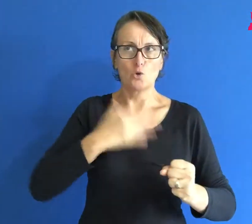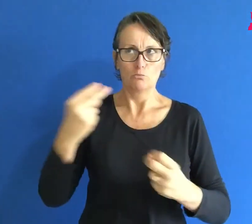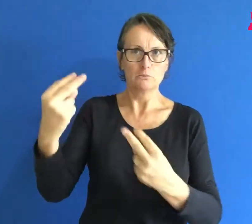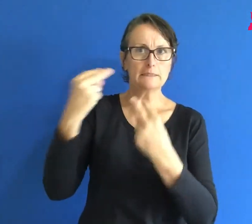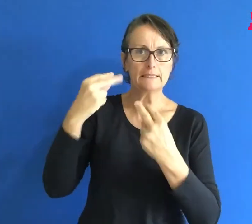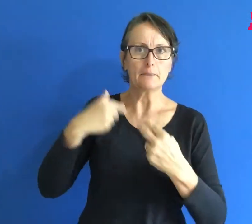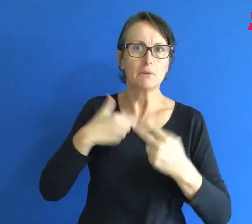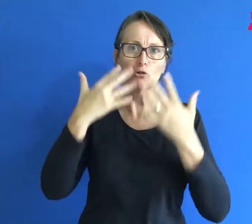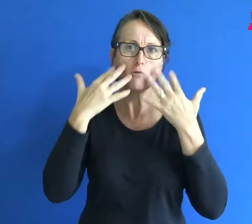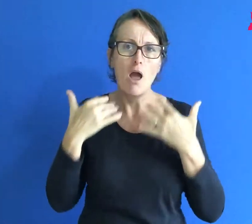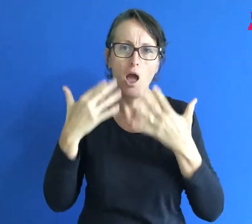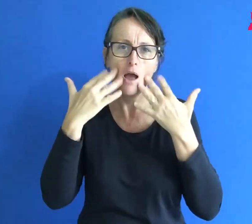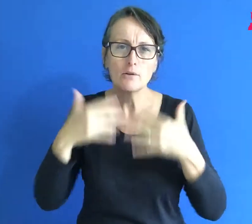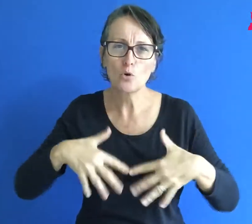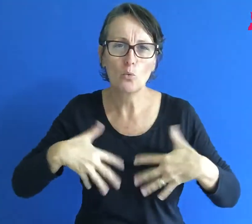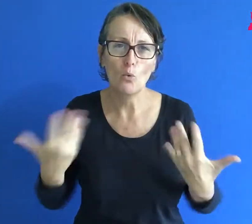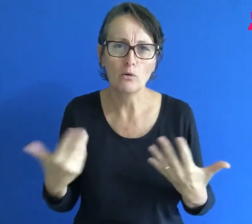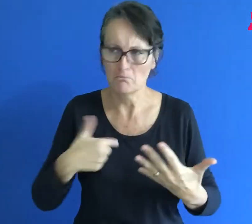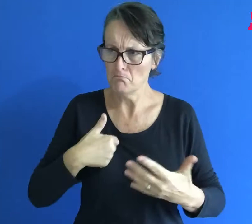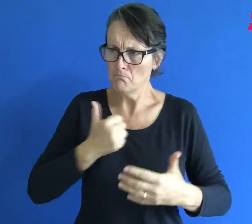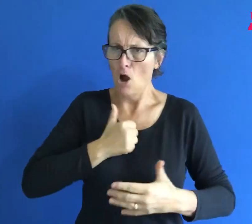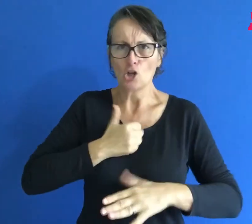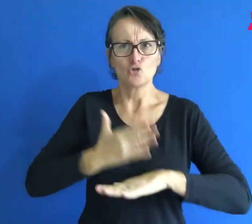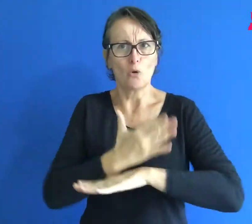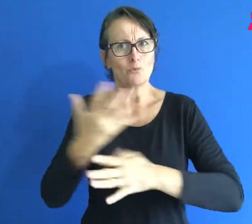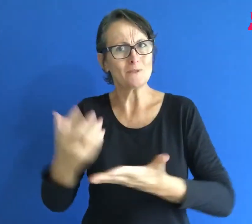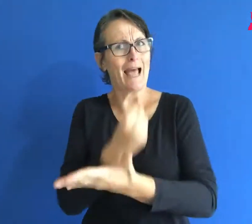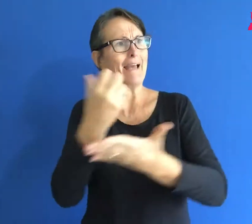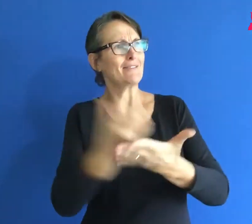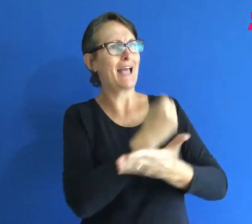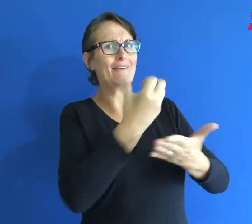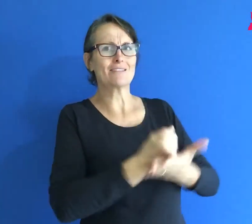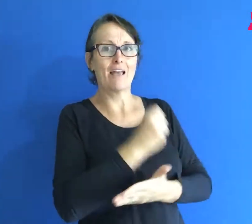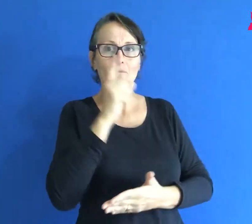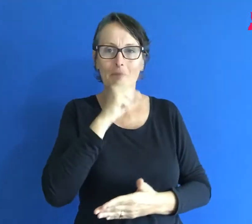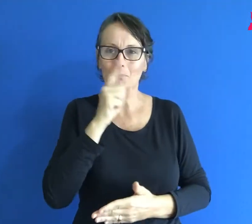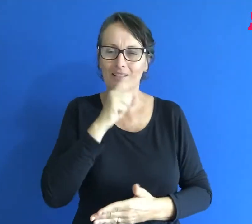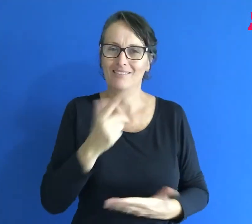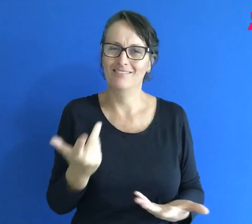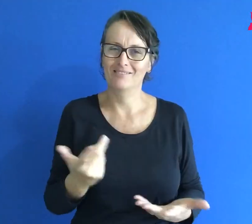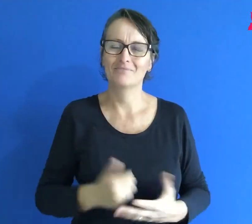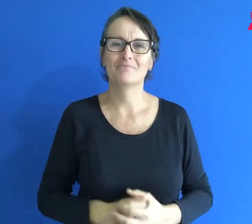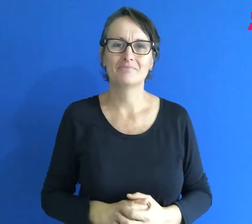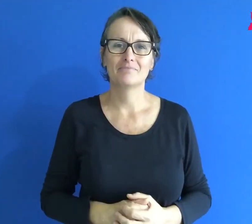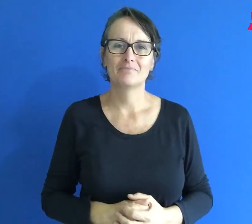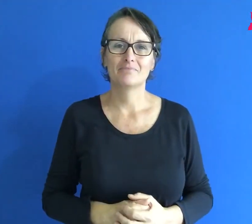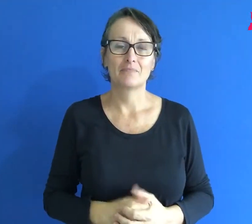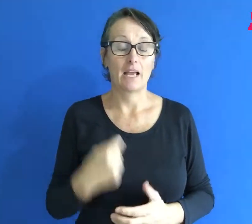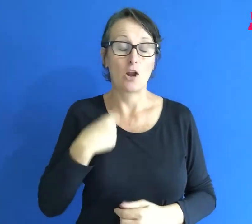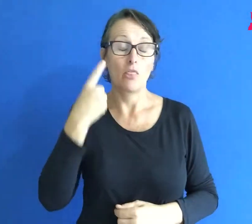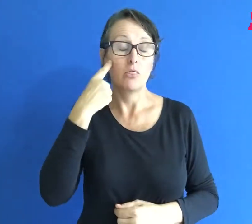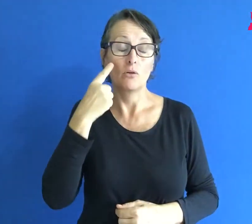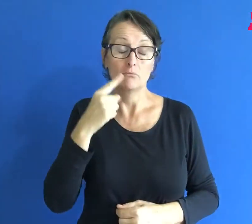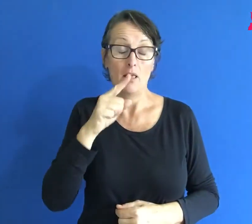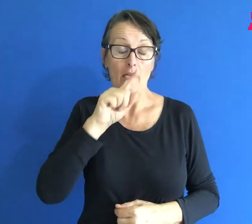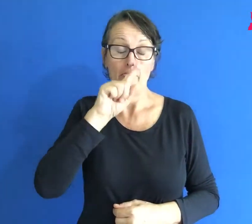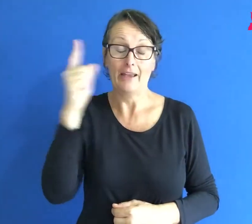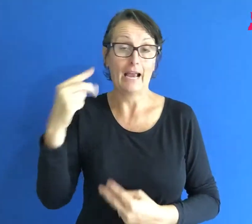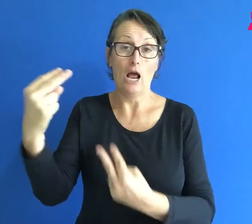got to save everybody and fix this. And that's running through my head. And I thought, no way am